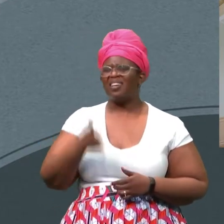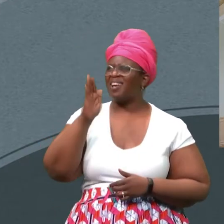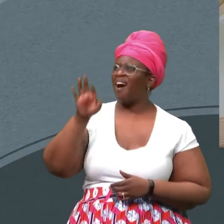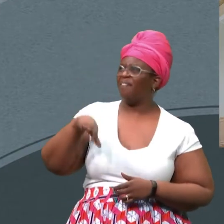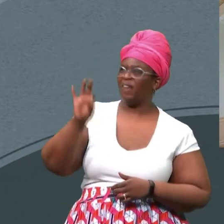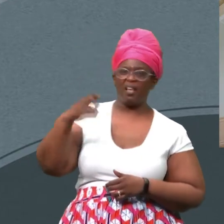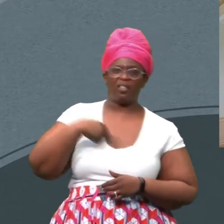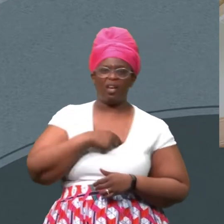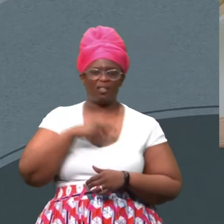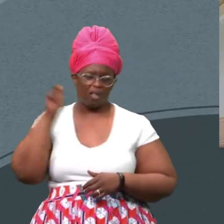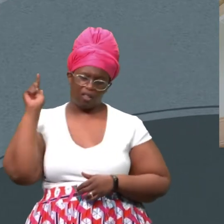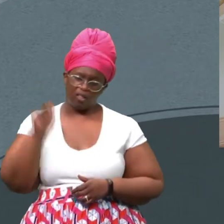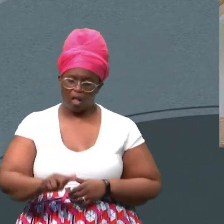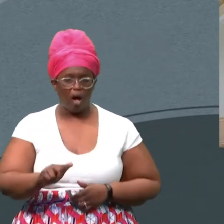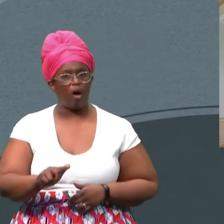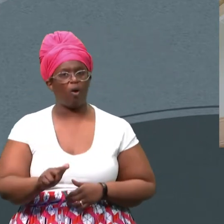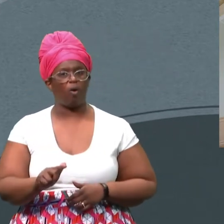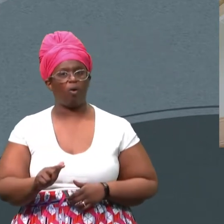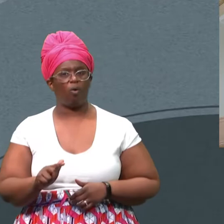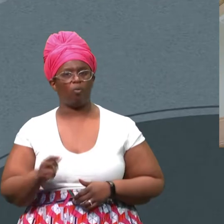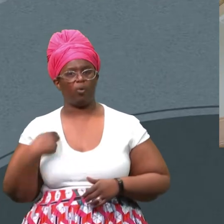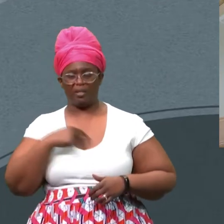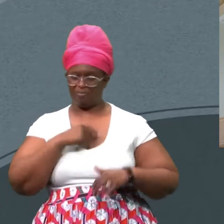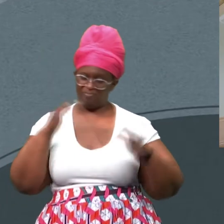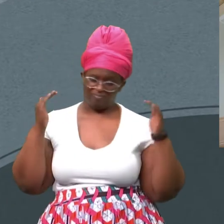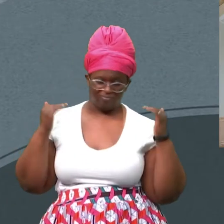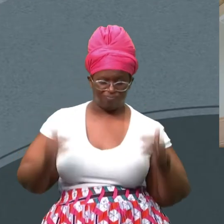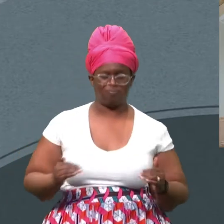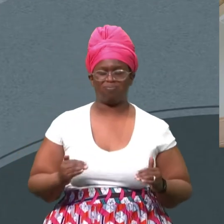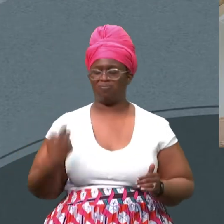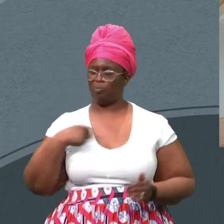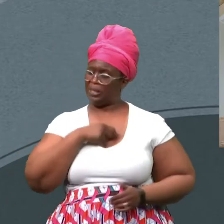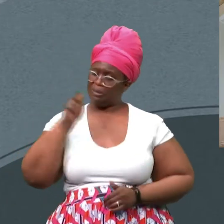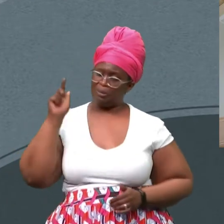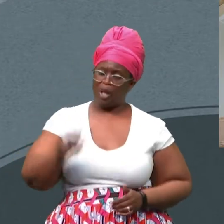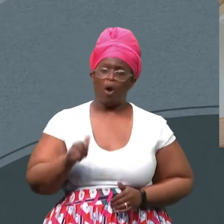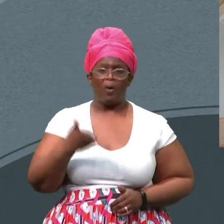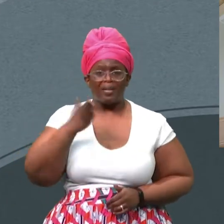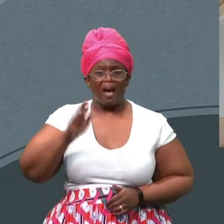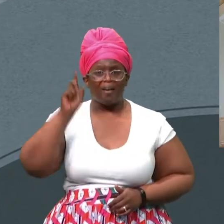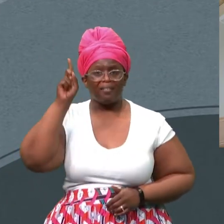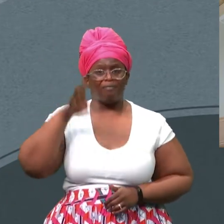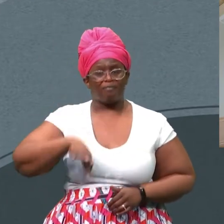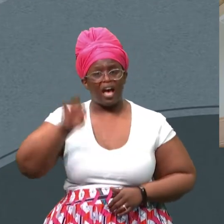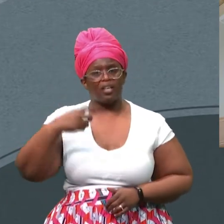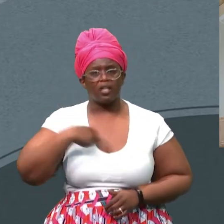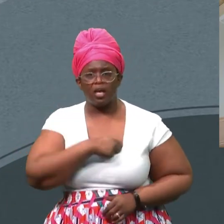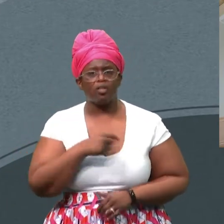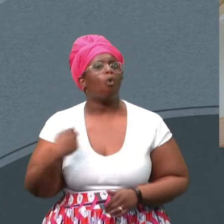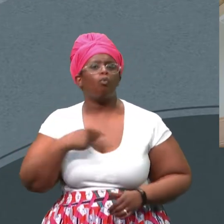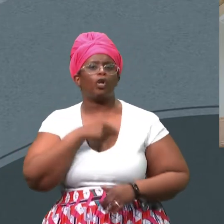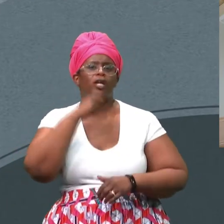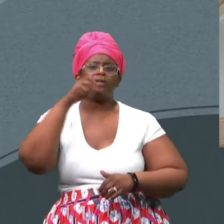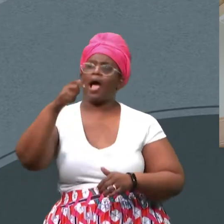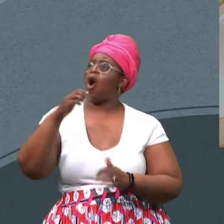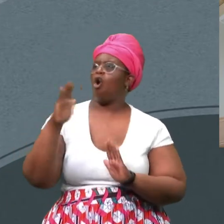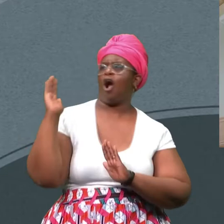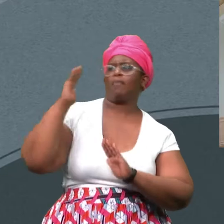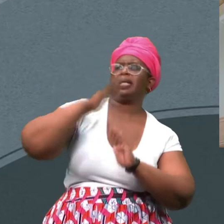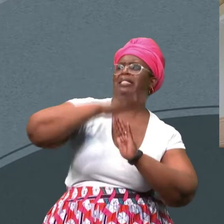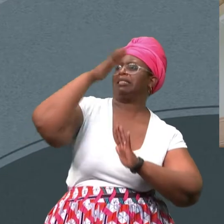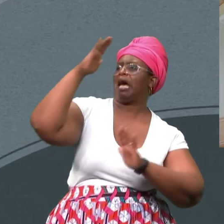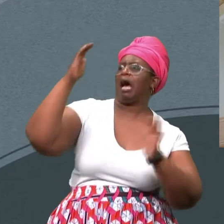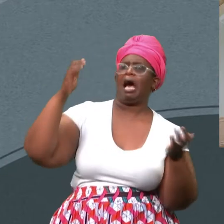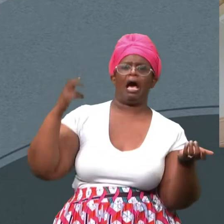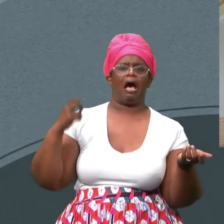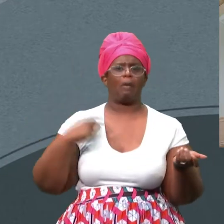the hillside. He finds me in the valley. And y'all, we have to take a moment to recognize that, oh God, I feel my heritage coming, that the